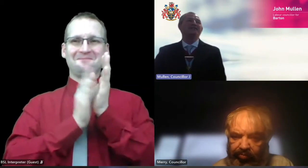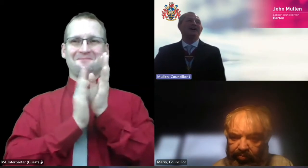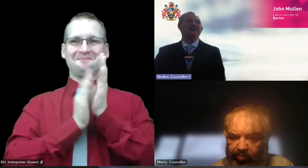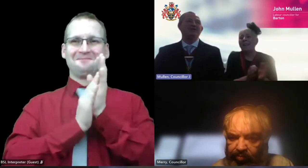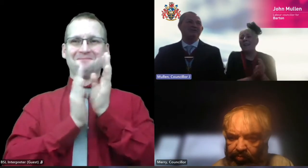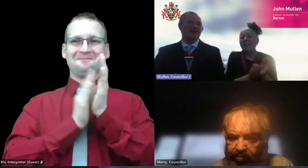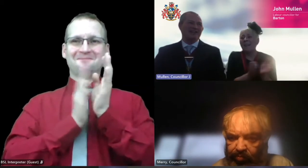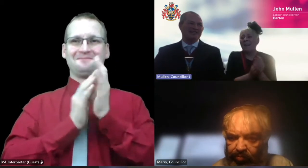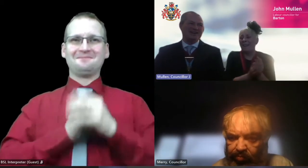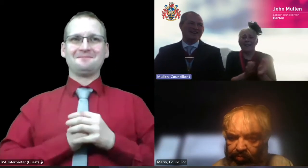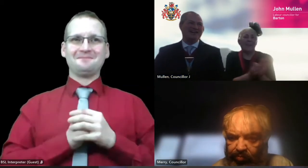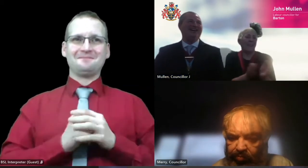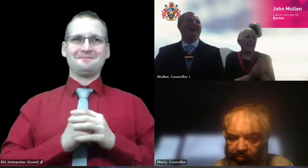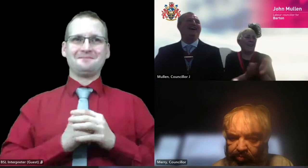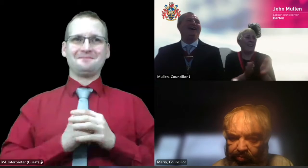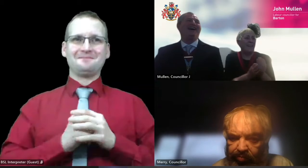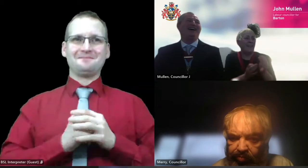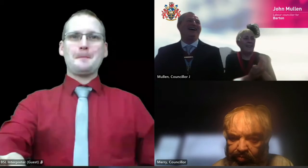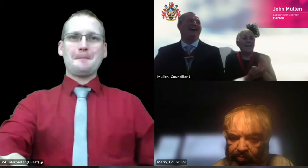Okay, thanks, Paul.